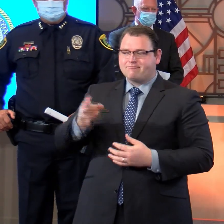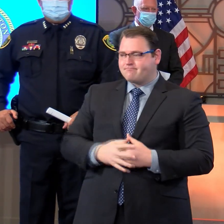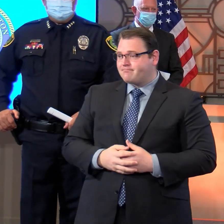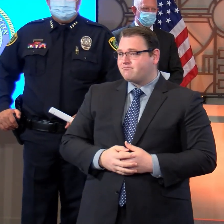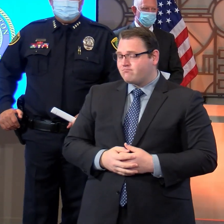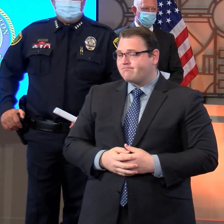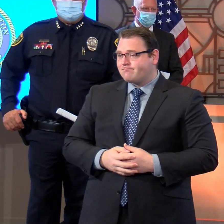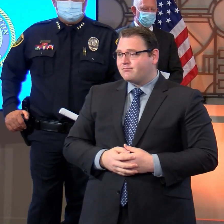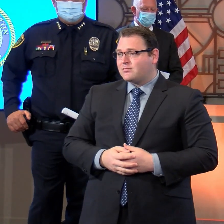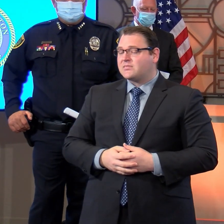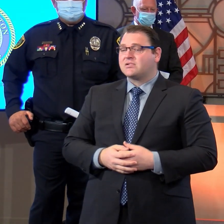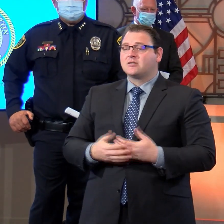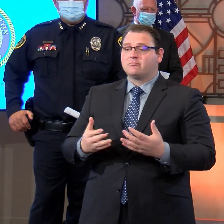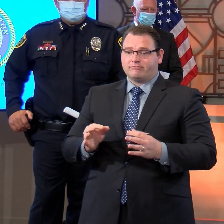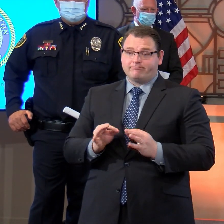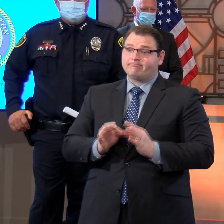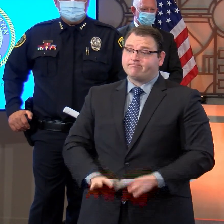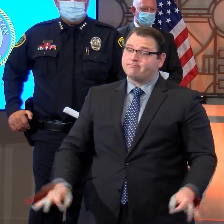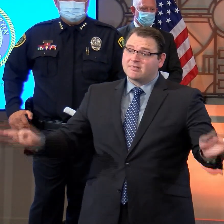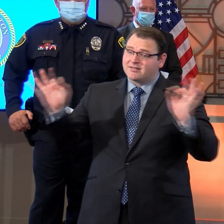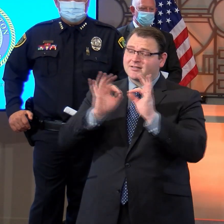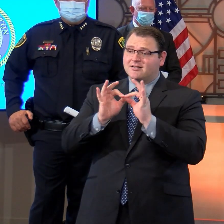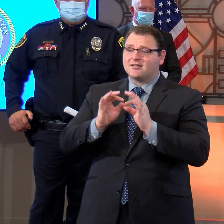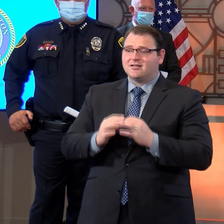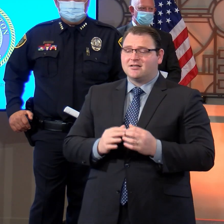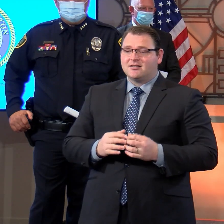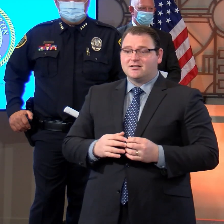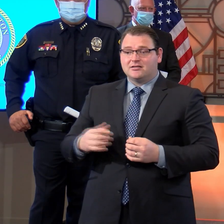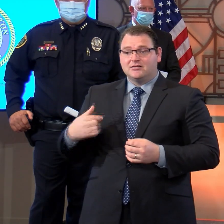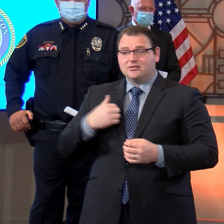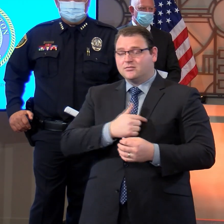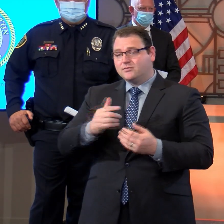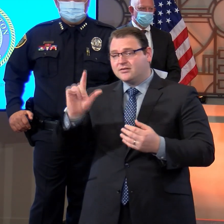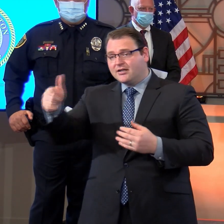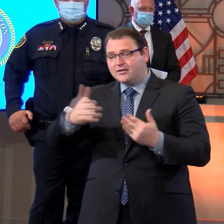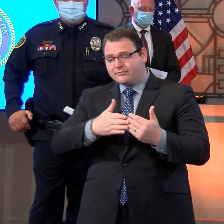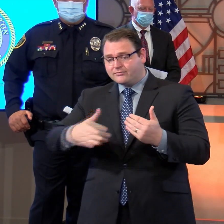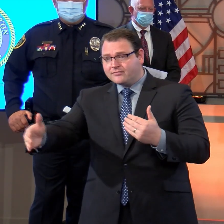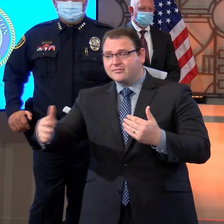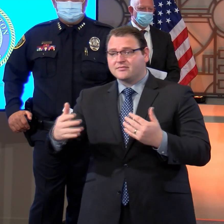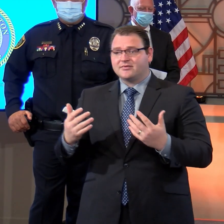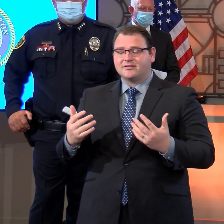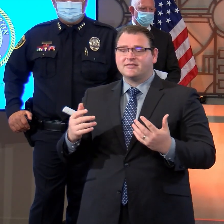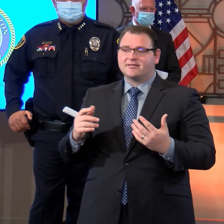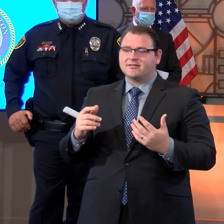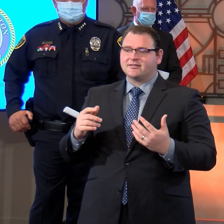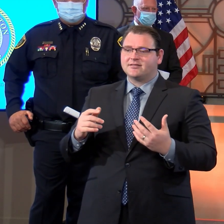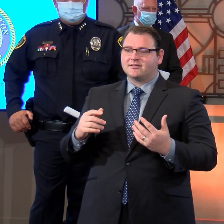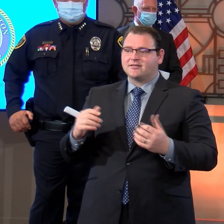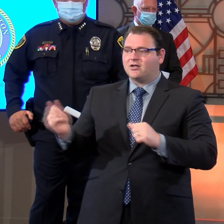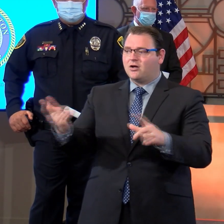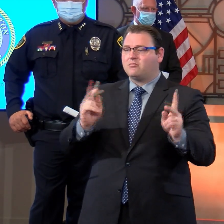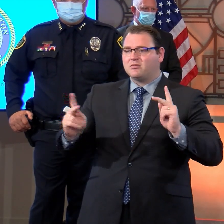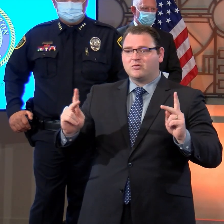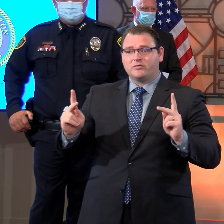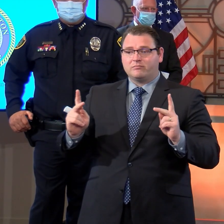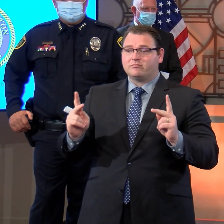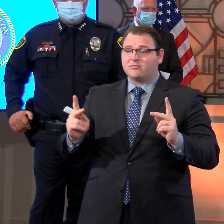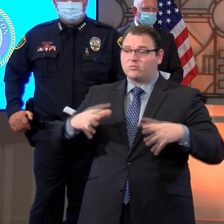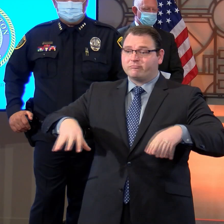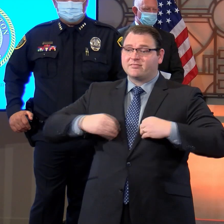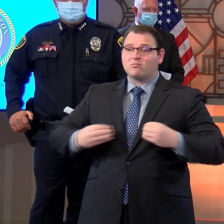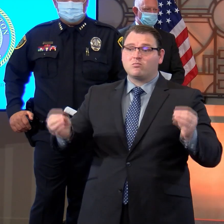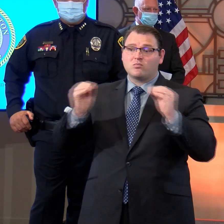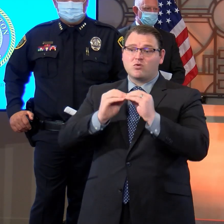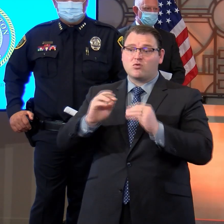So it's very important because as we move forward, everyone is going to be assuming a little bit more risk as